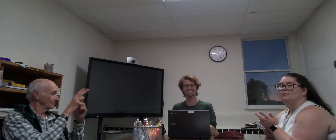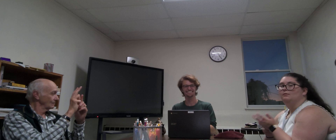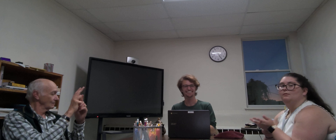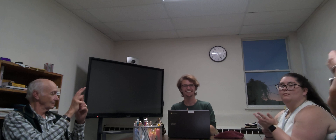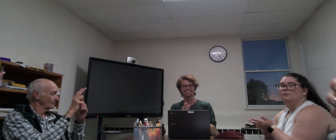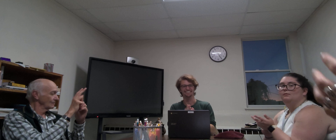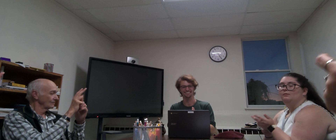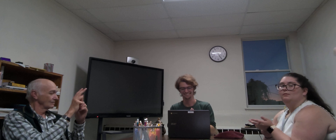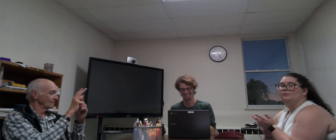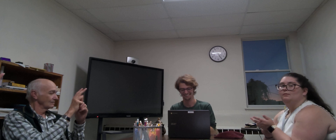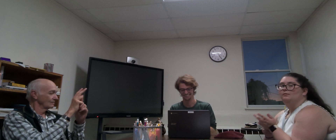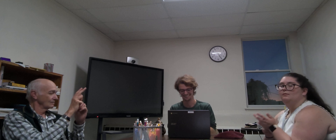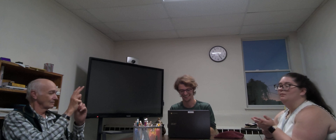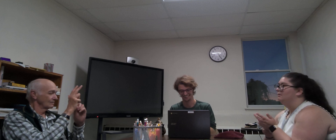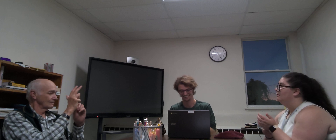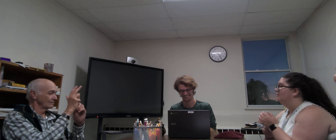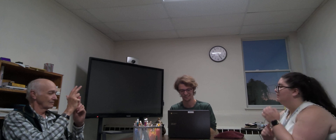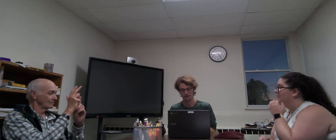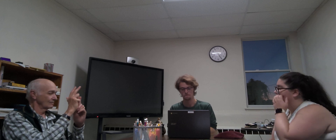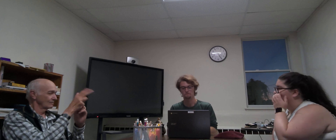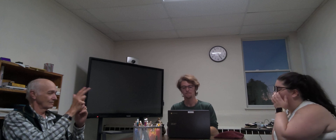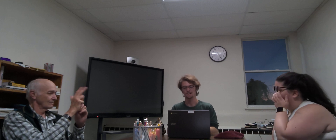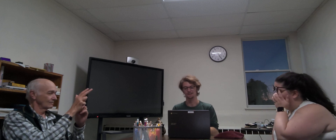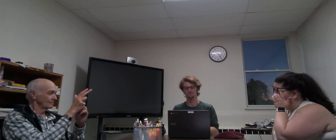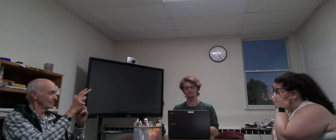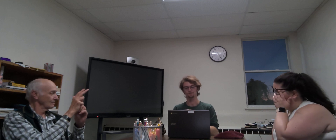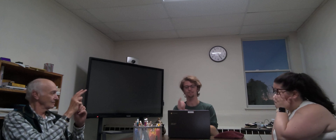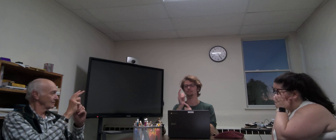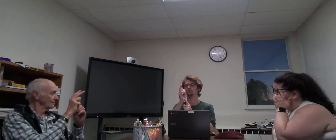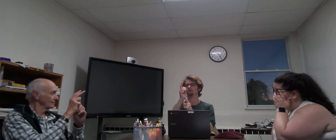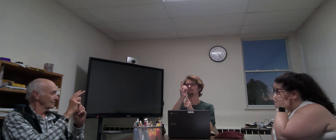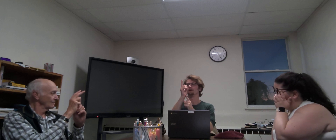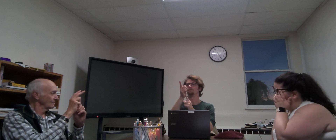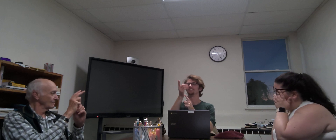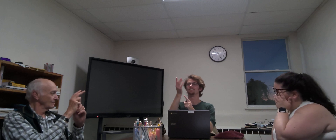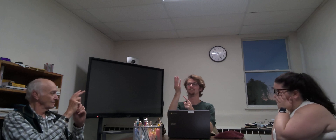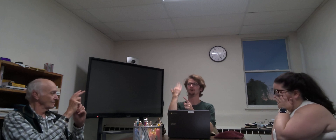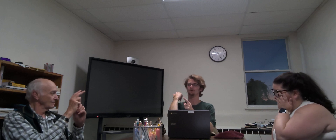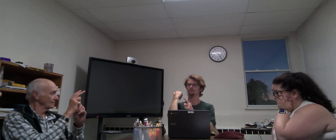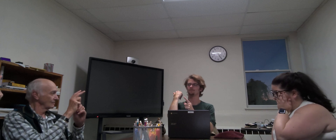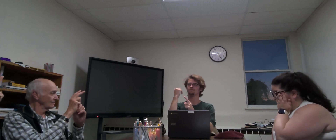thing, that's why I'm like, oh, not that Good one. catch. We can do a minute ago,